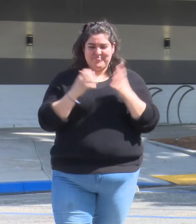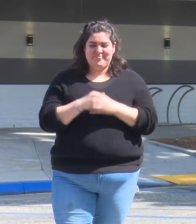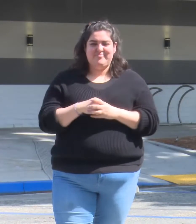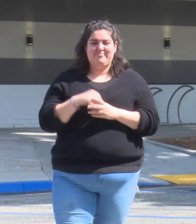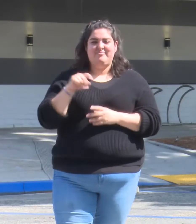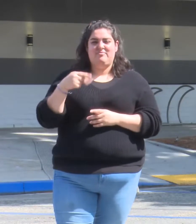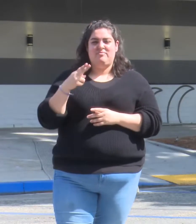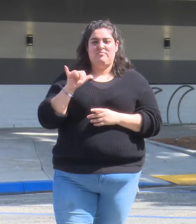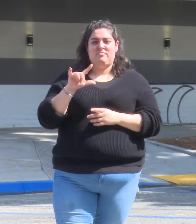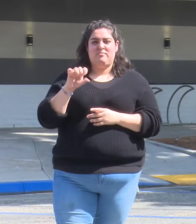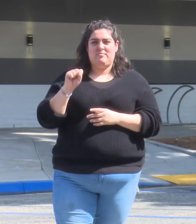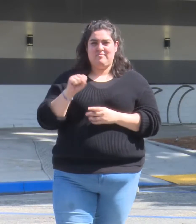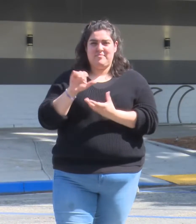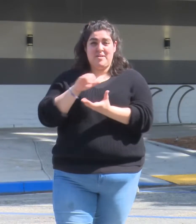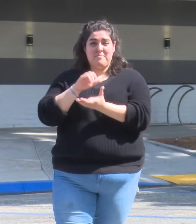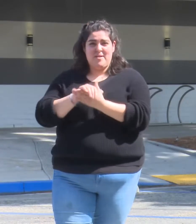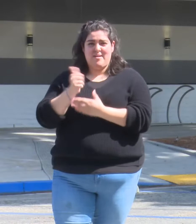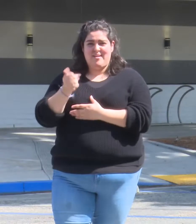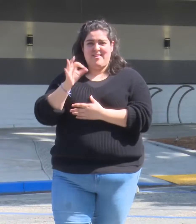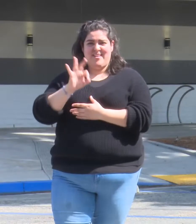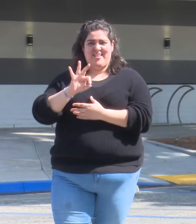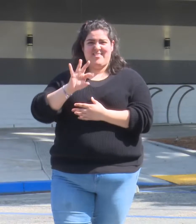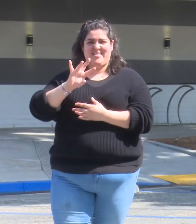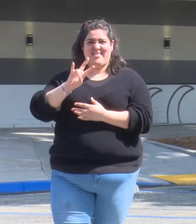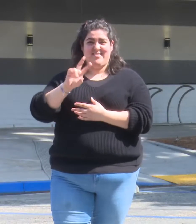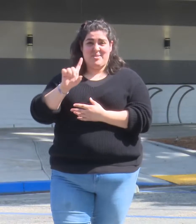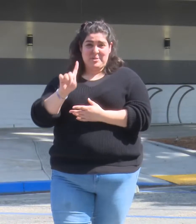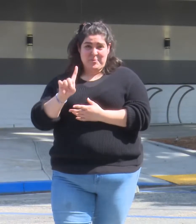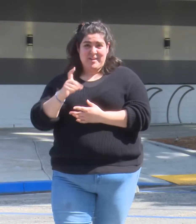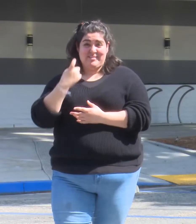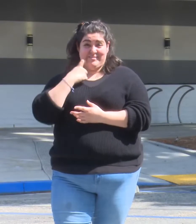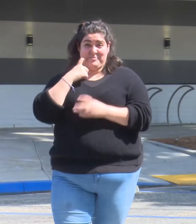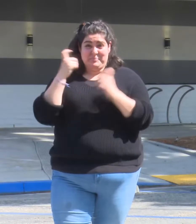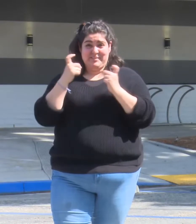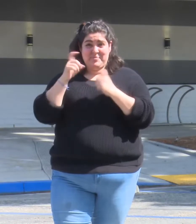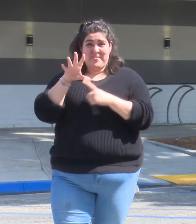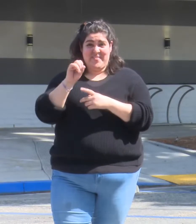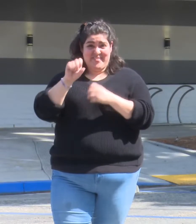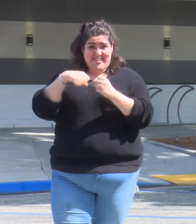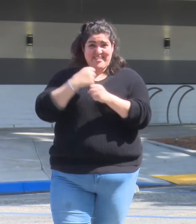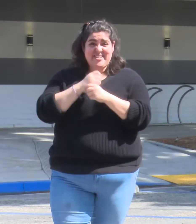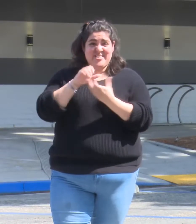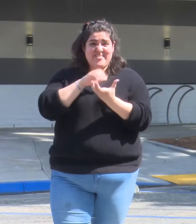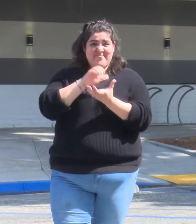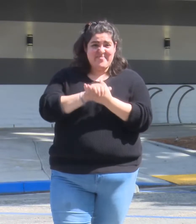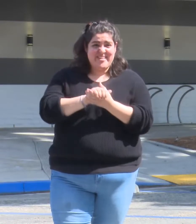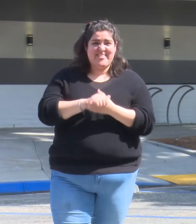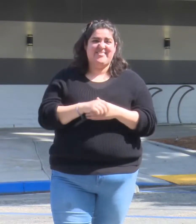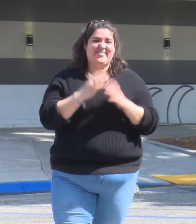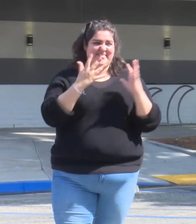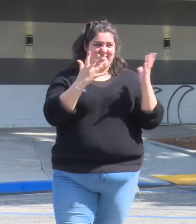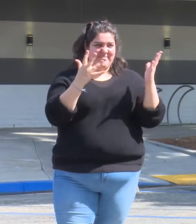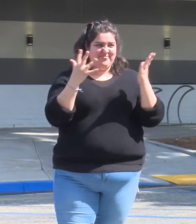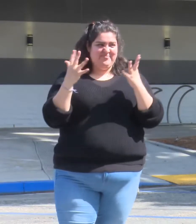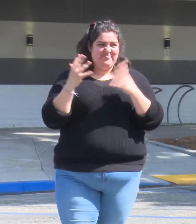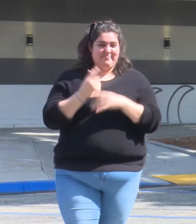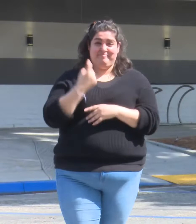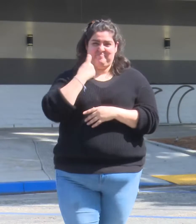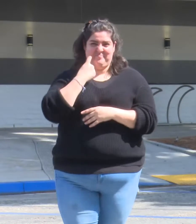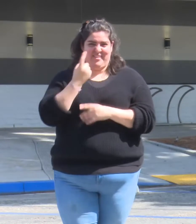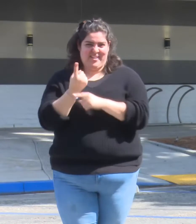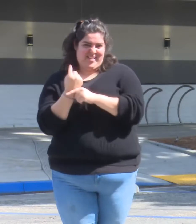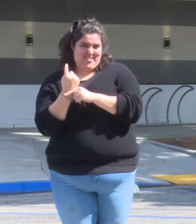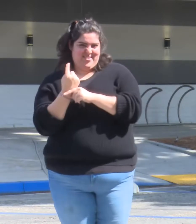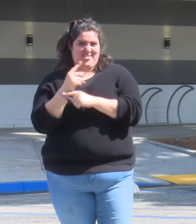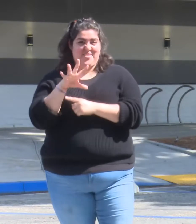Phyllis and Ron were married in 1971 and celebrated 50 years. 50 years this past year.